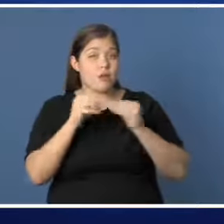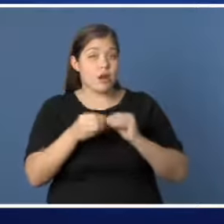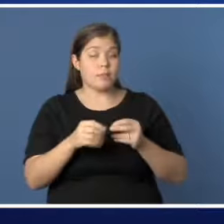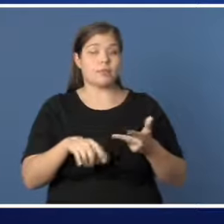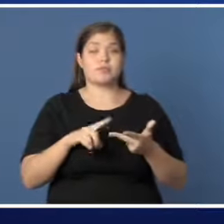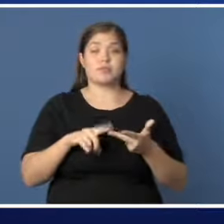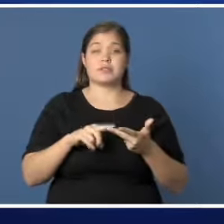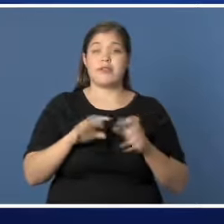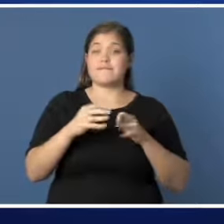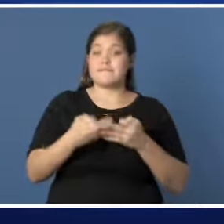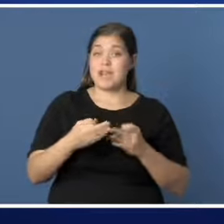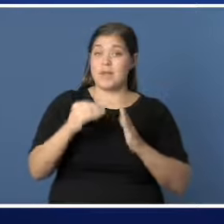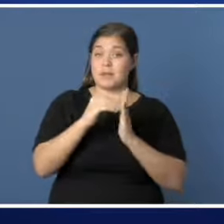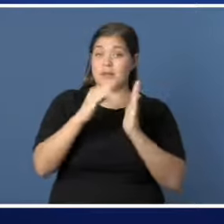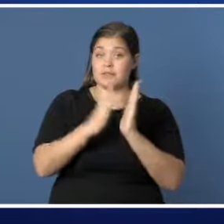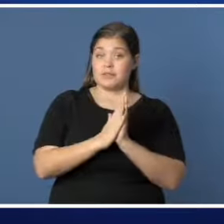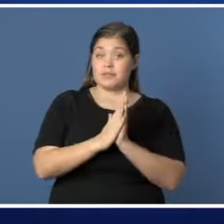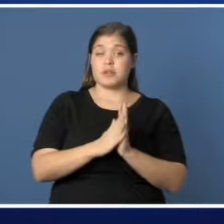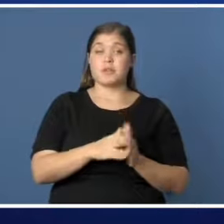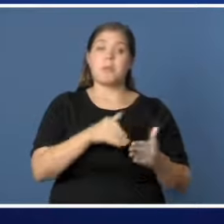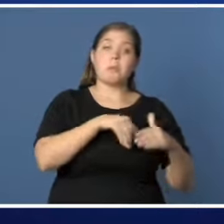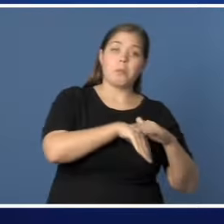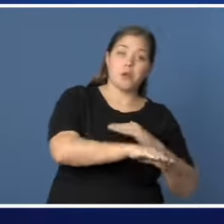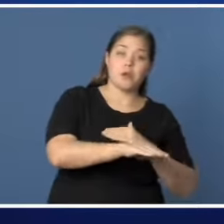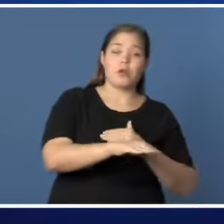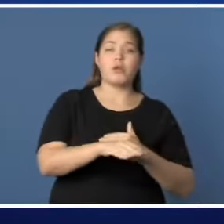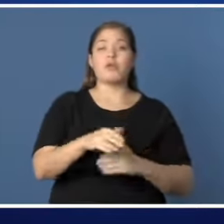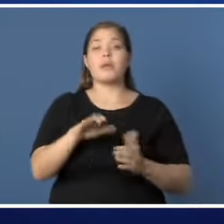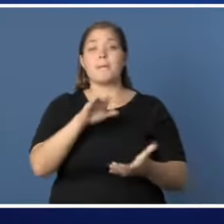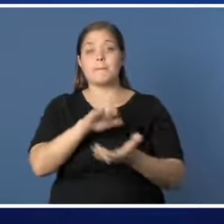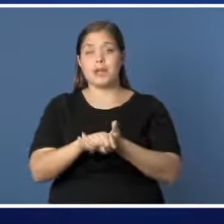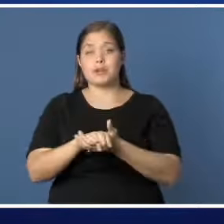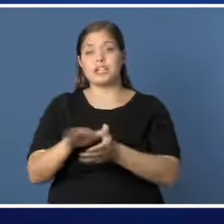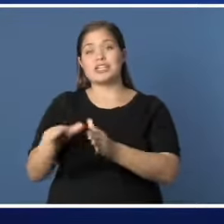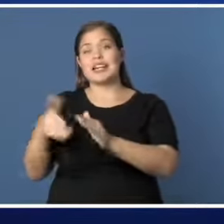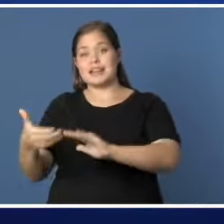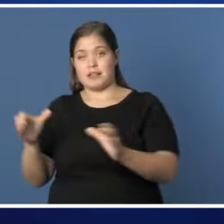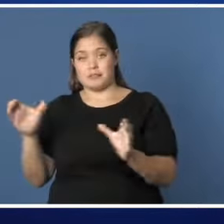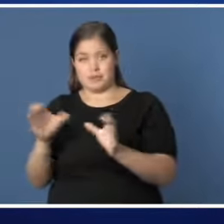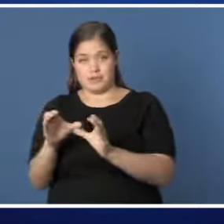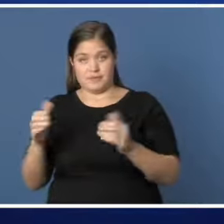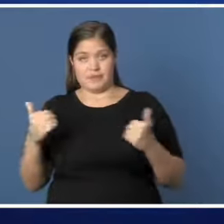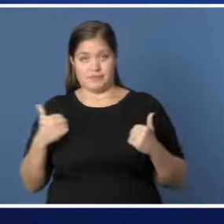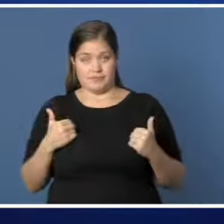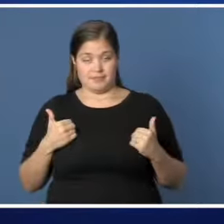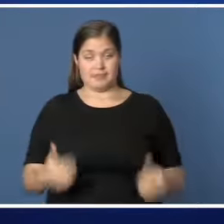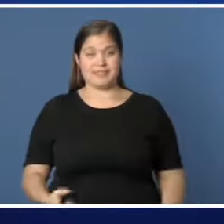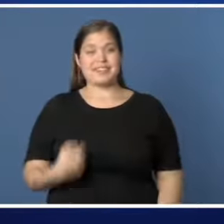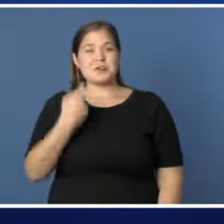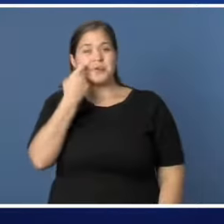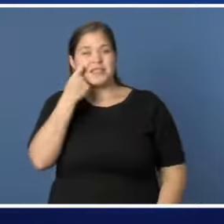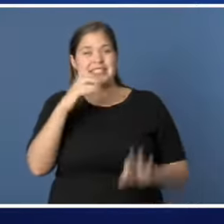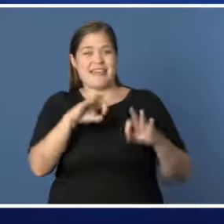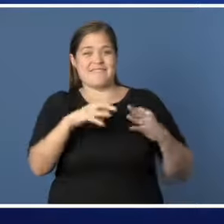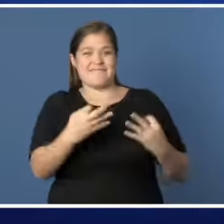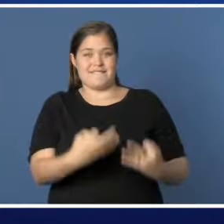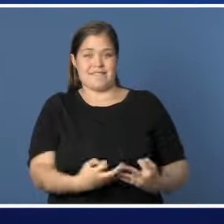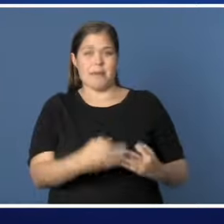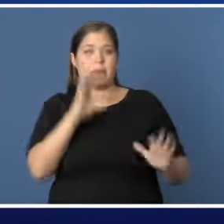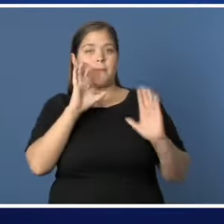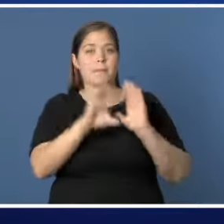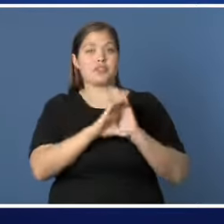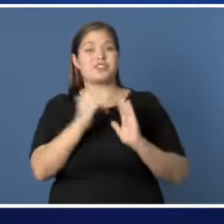Important telephone numbers. Family records, birth, marriage, death certificates. Recent